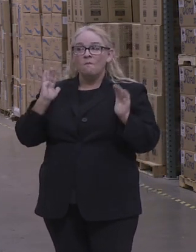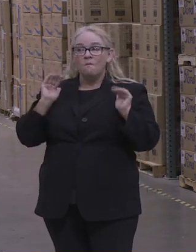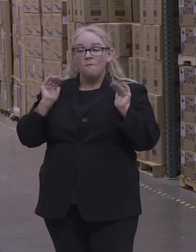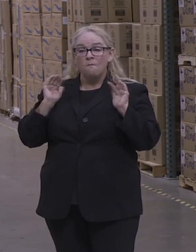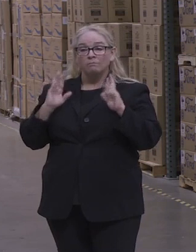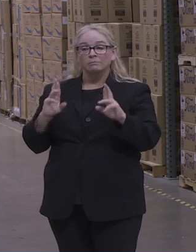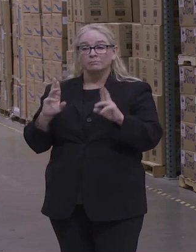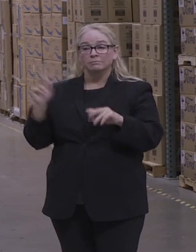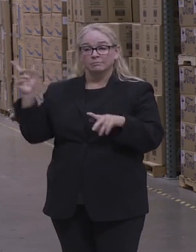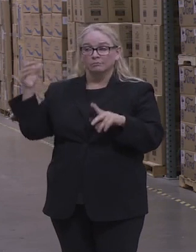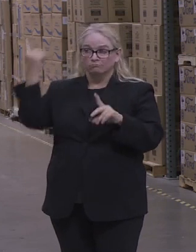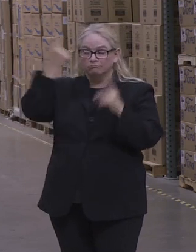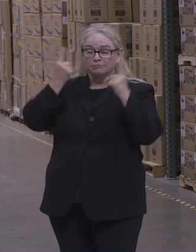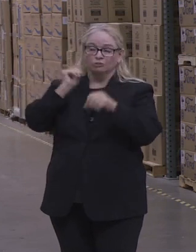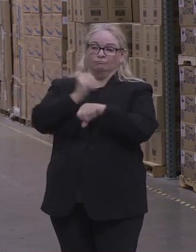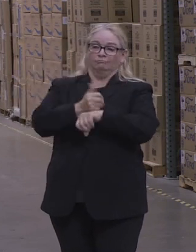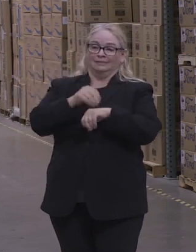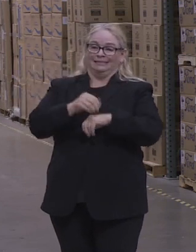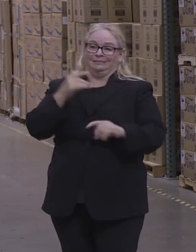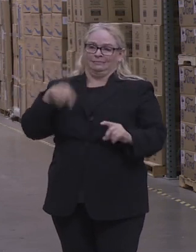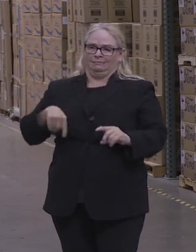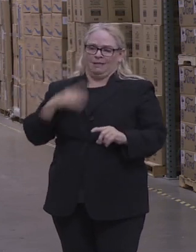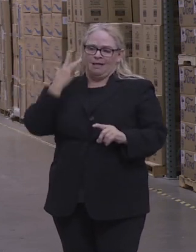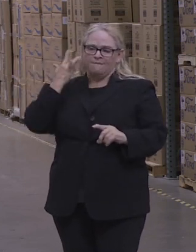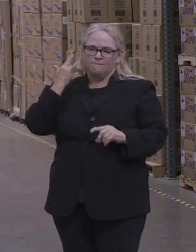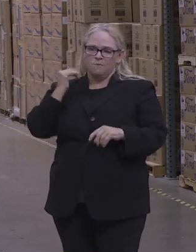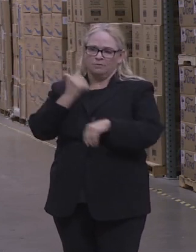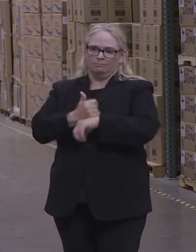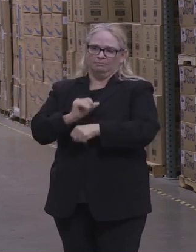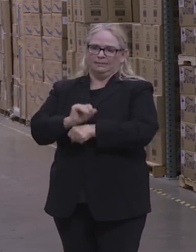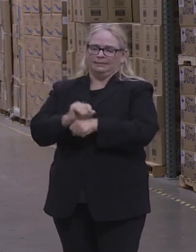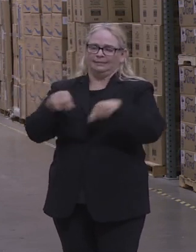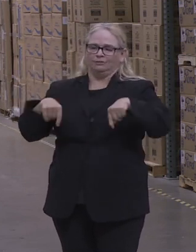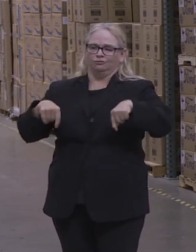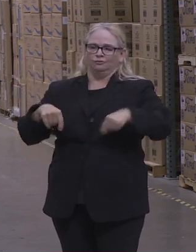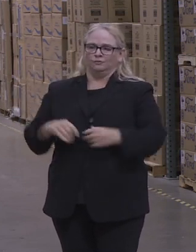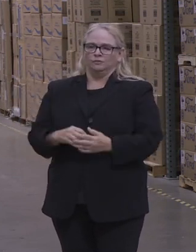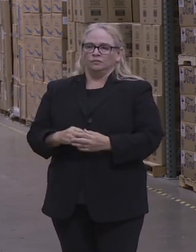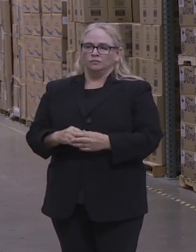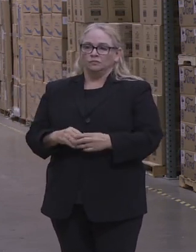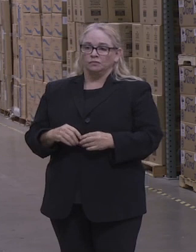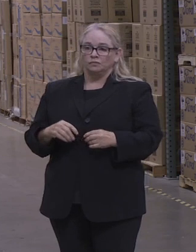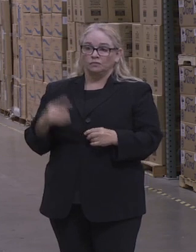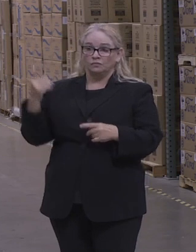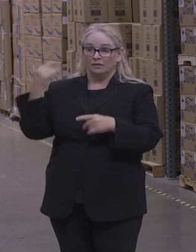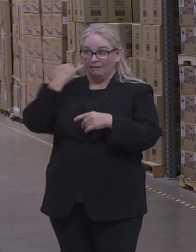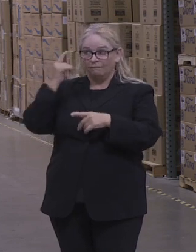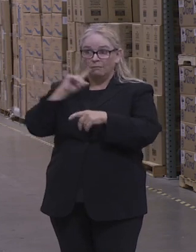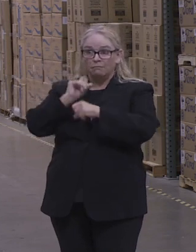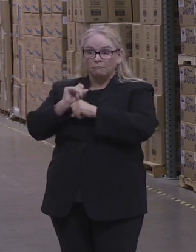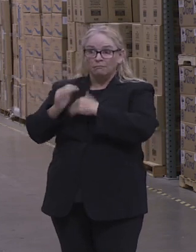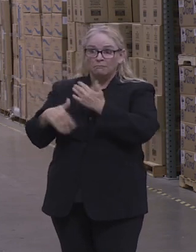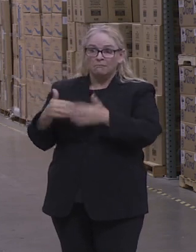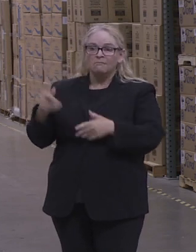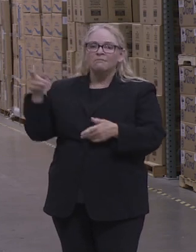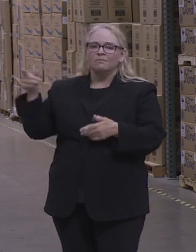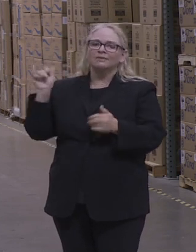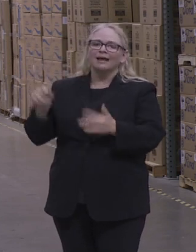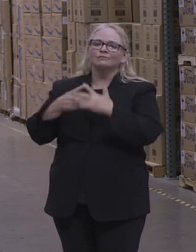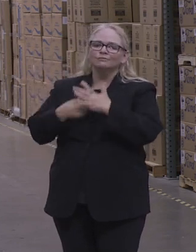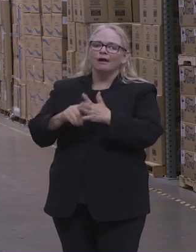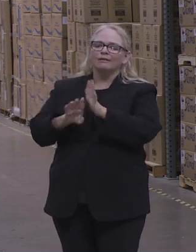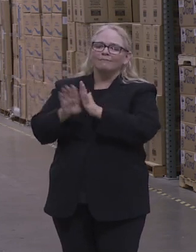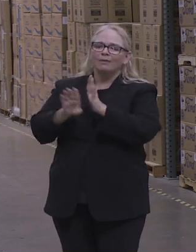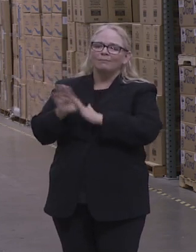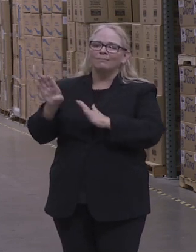development of that facility, but those units won't come online as quickly as we need them to. And again, that's the purpose of